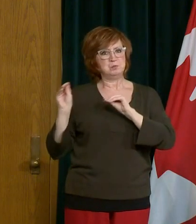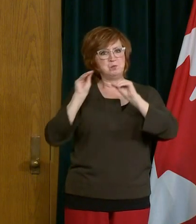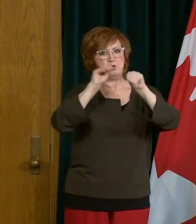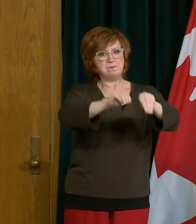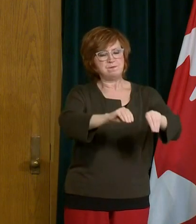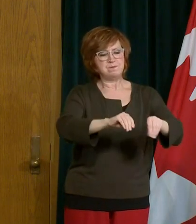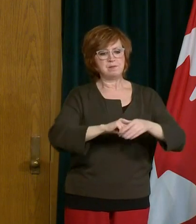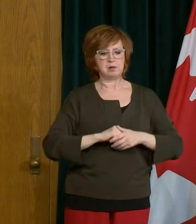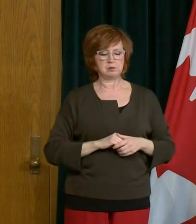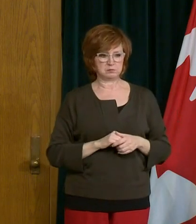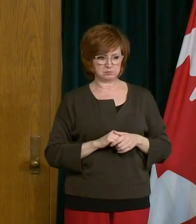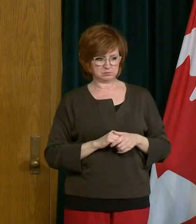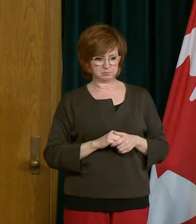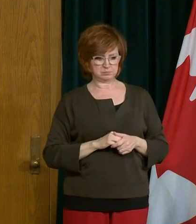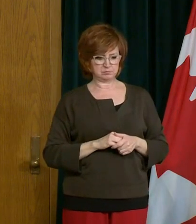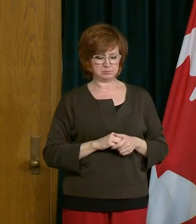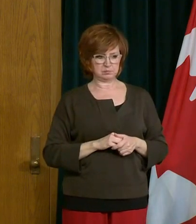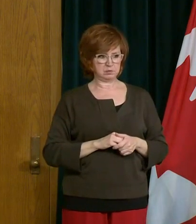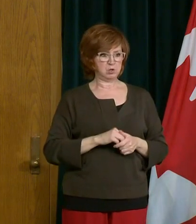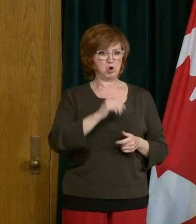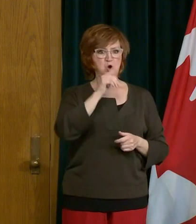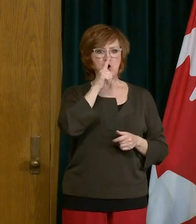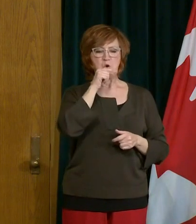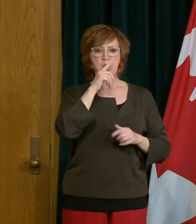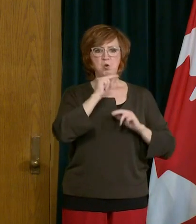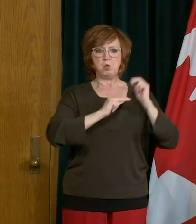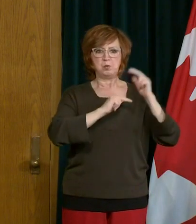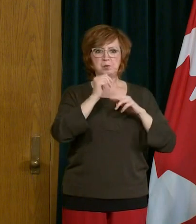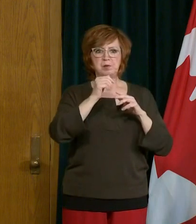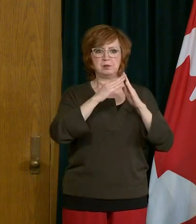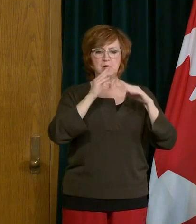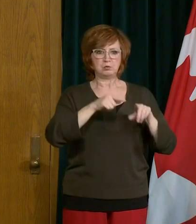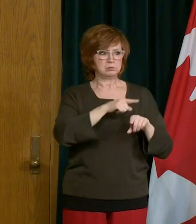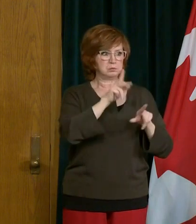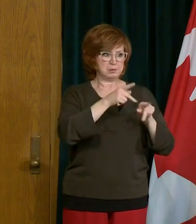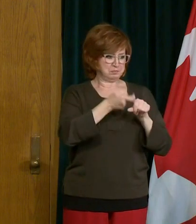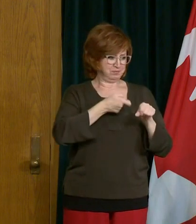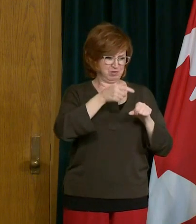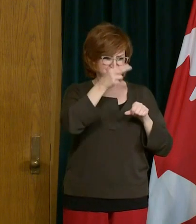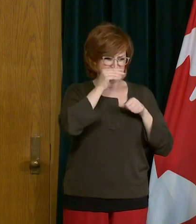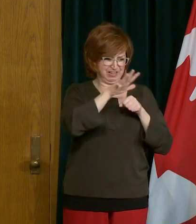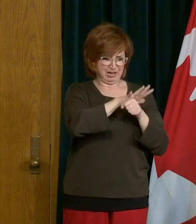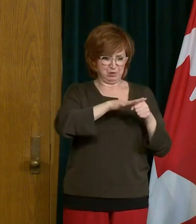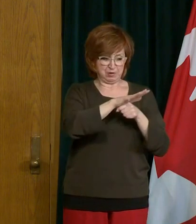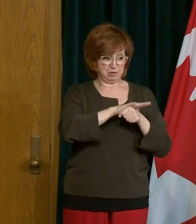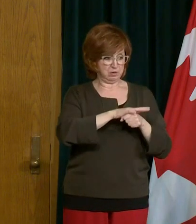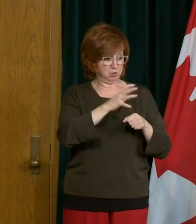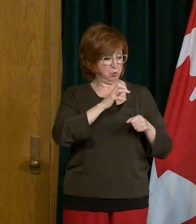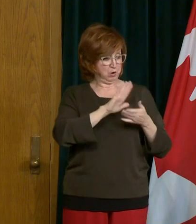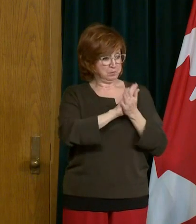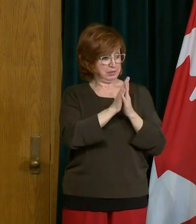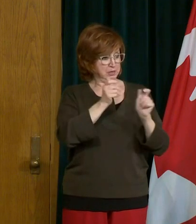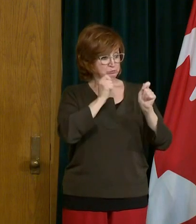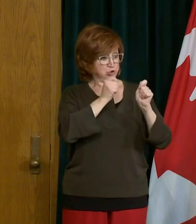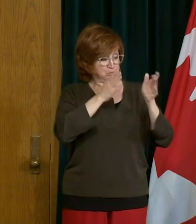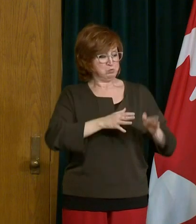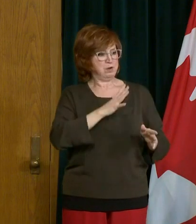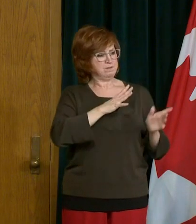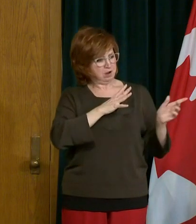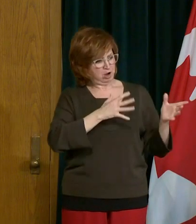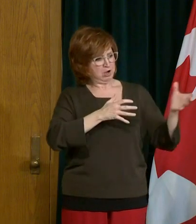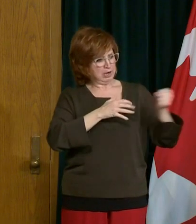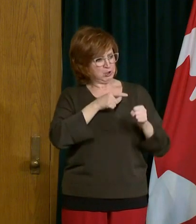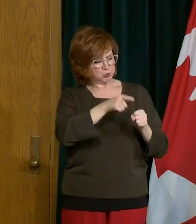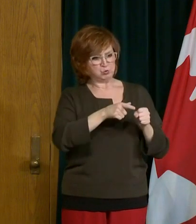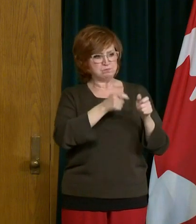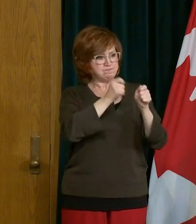individuals in the community so that they could have some hands-on experience in the carpentry trade and building some of the additional housing units that we would need to